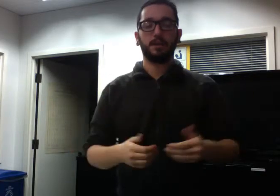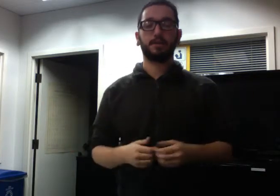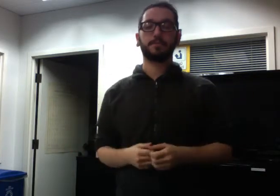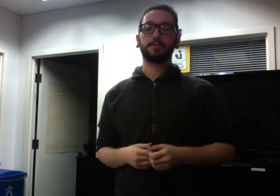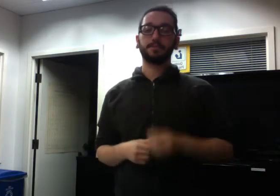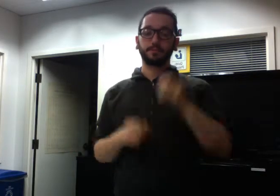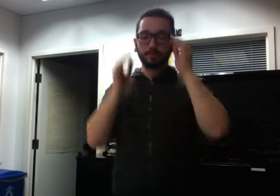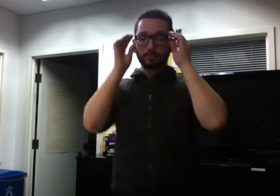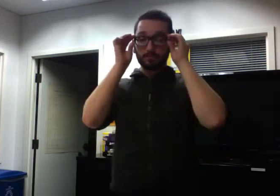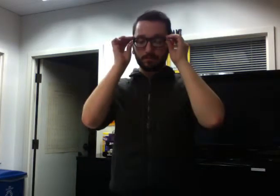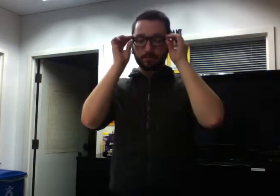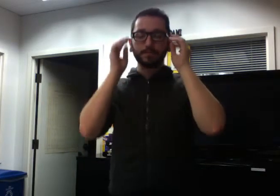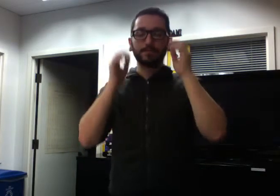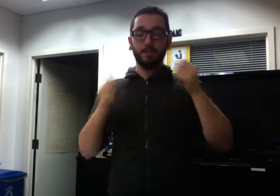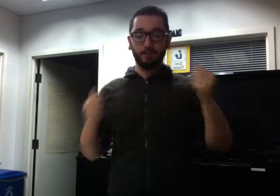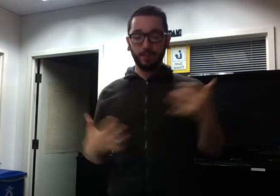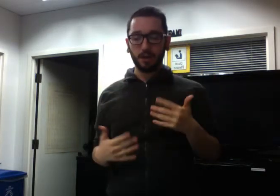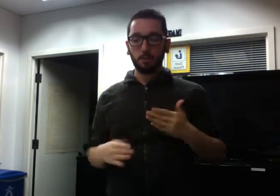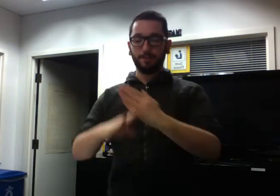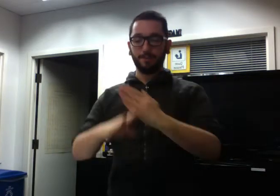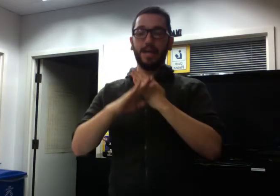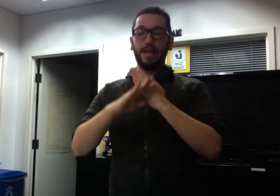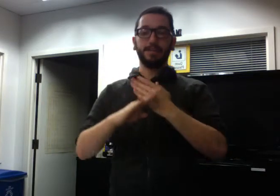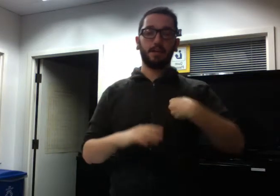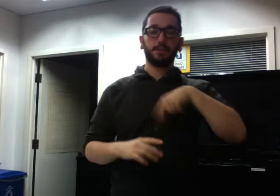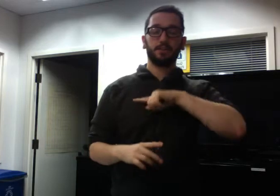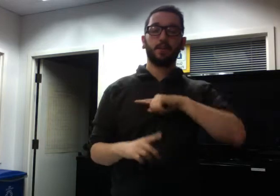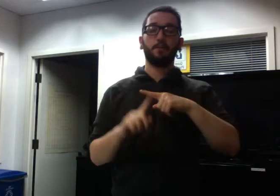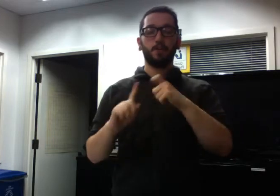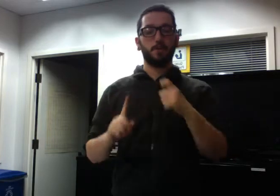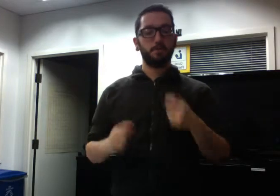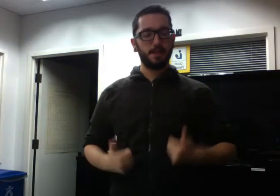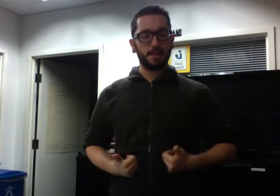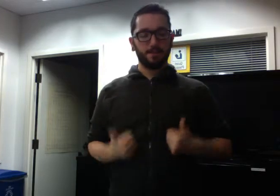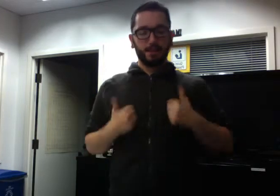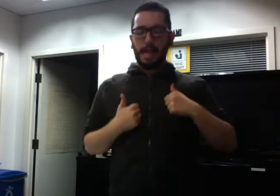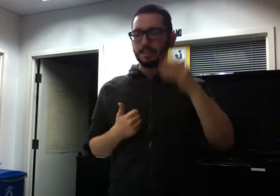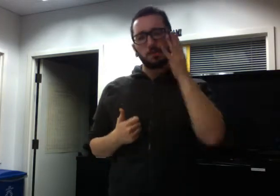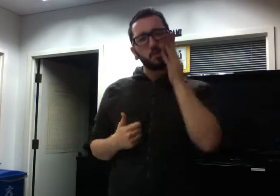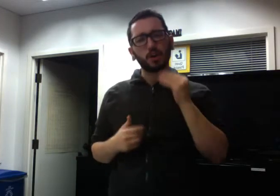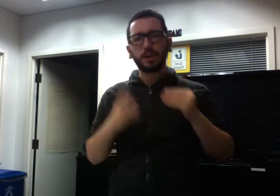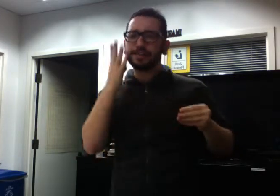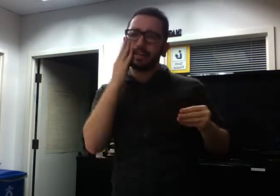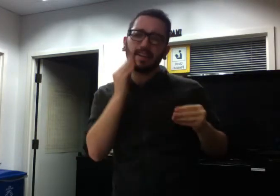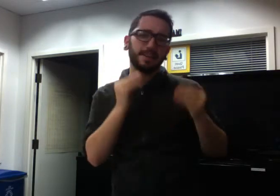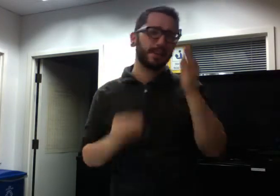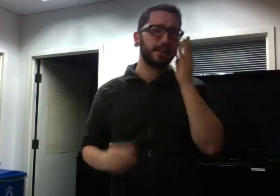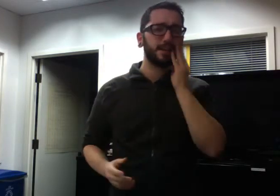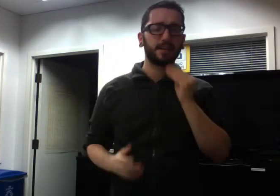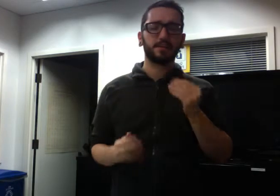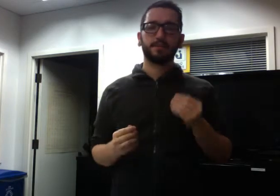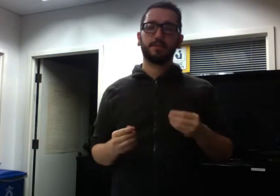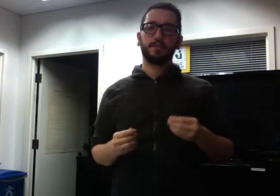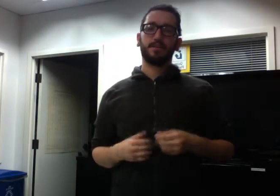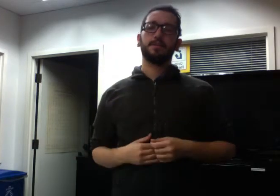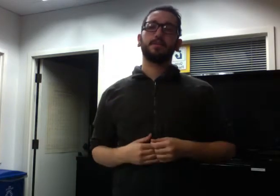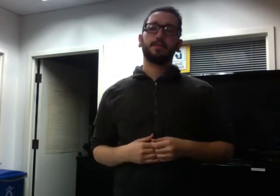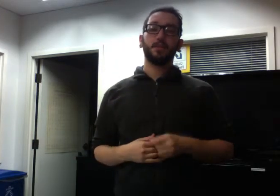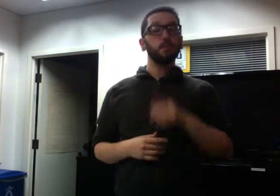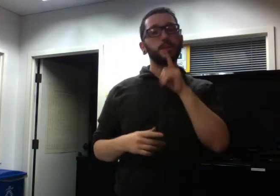us and to stop us from living fully or realizing our dreams. Well, what's the alternative?